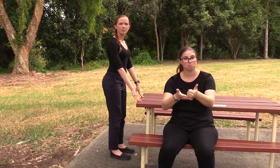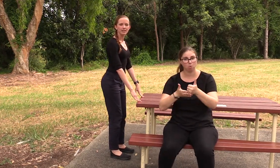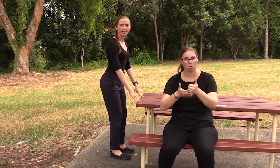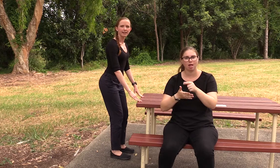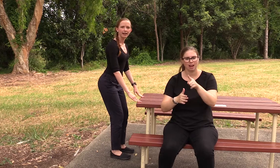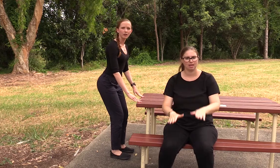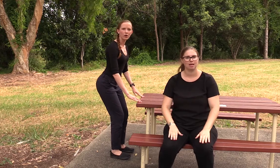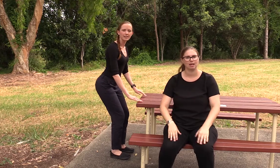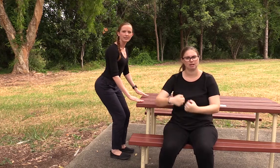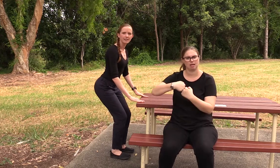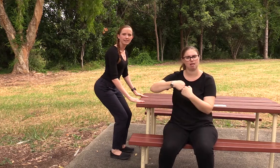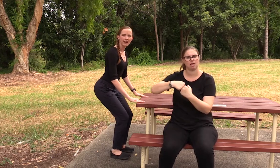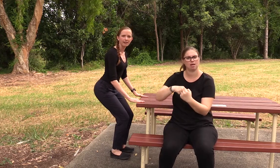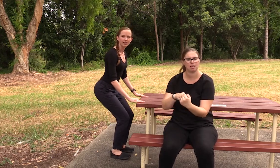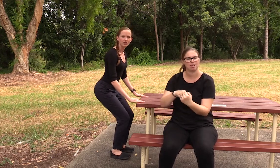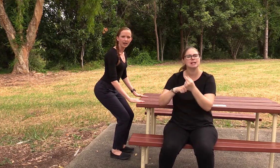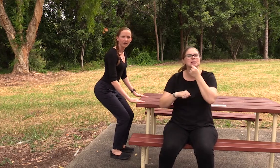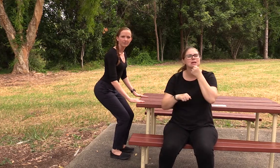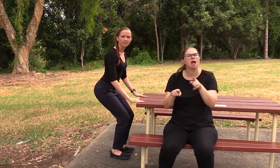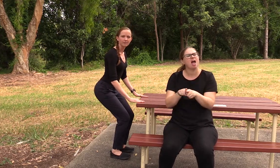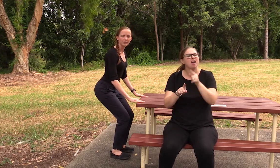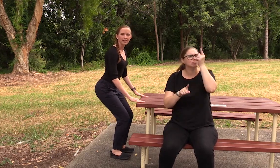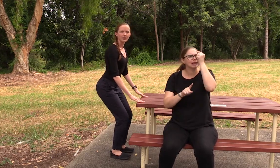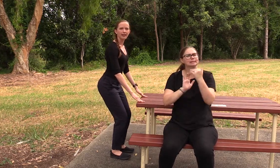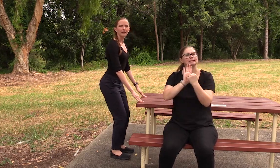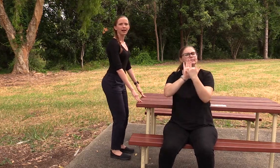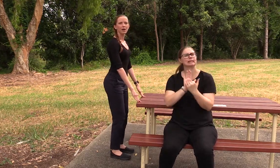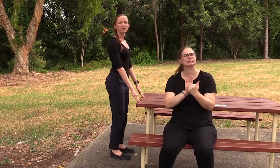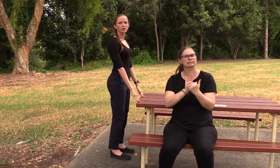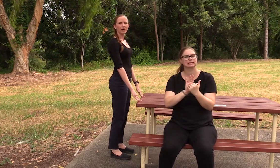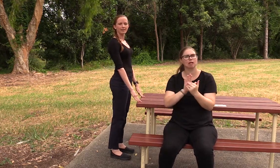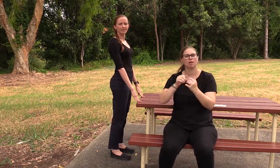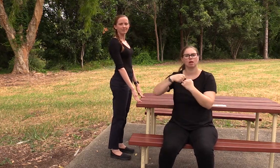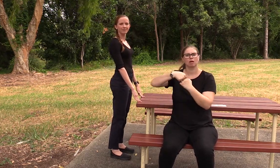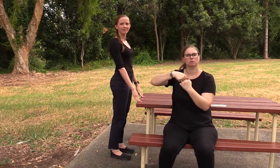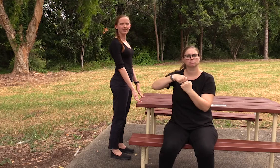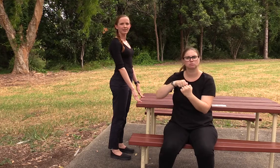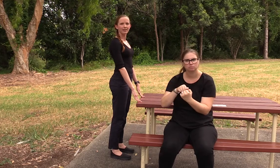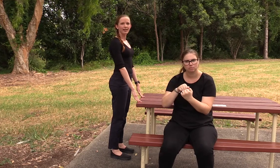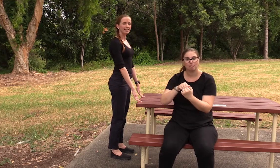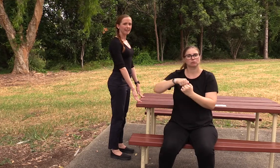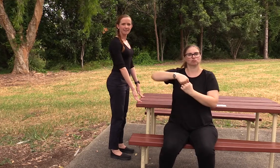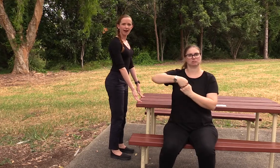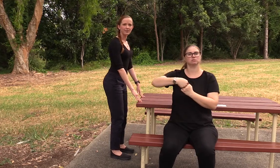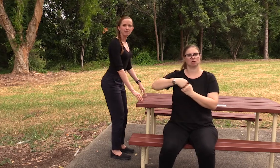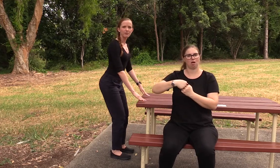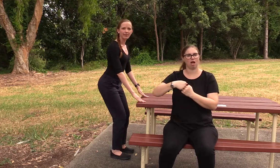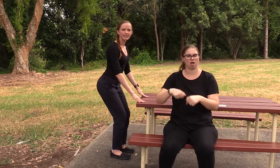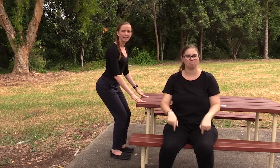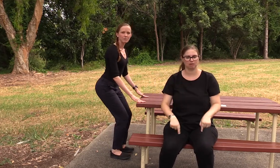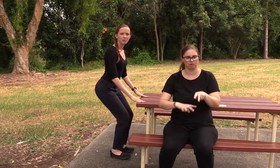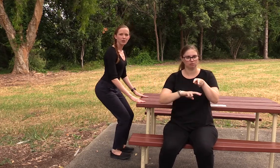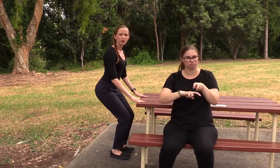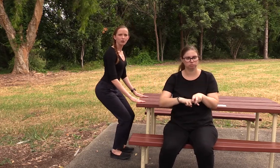bend to pretend like you're going to sit down in a chair. Then come up straight. It doesn't have to be